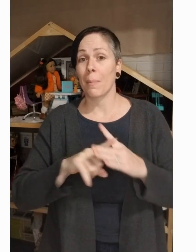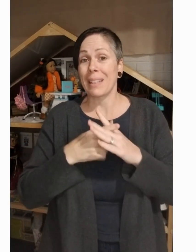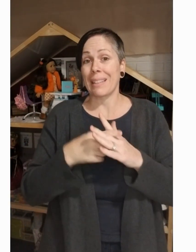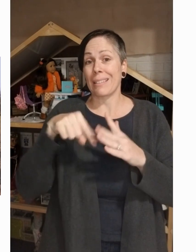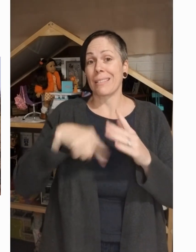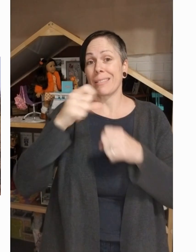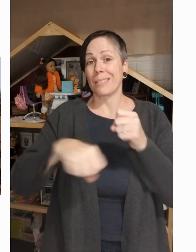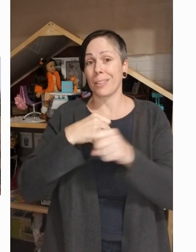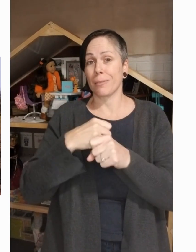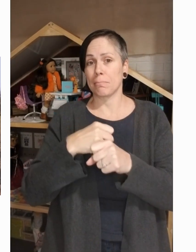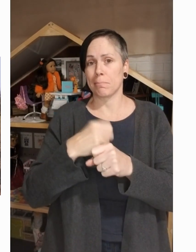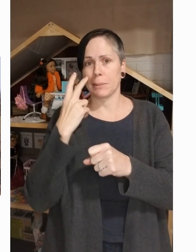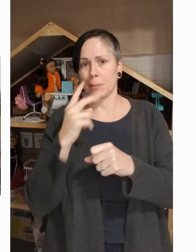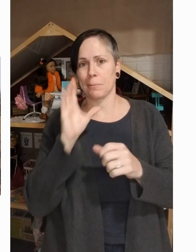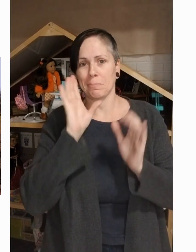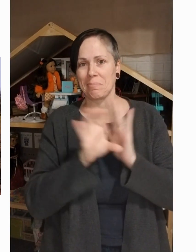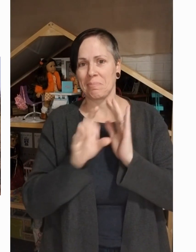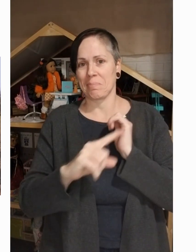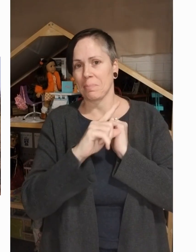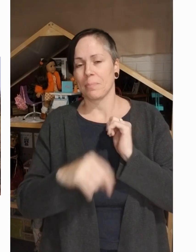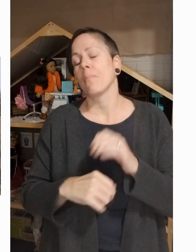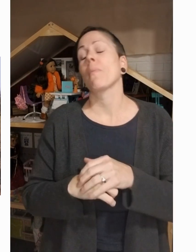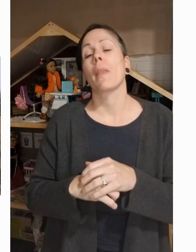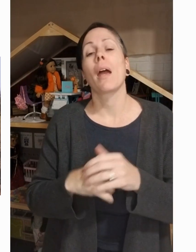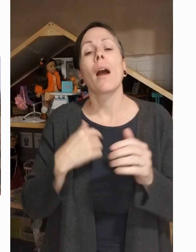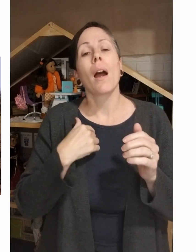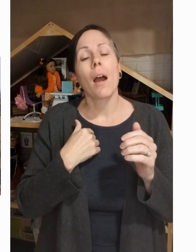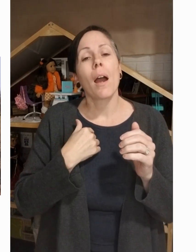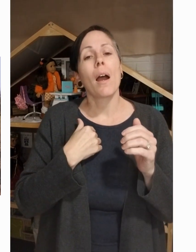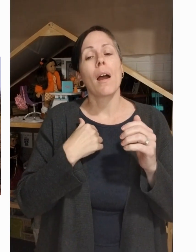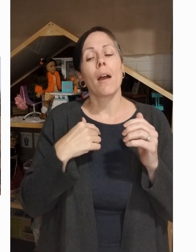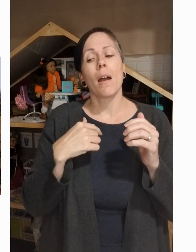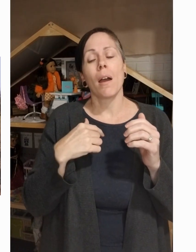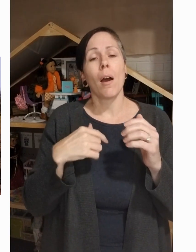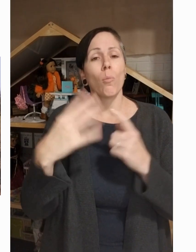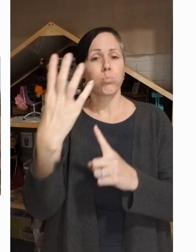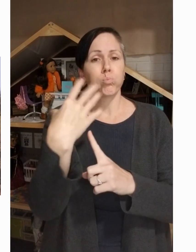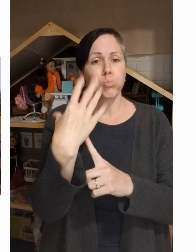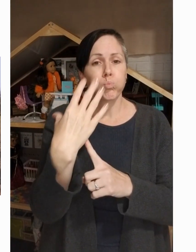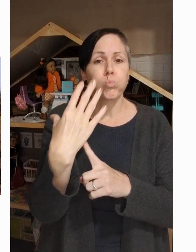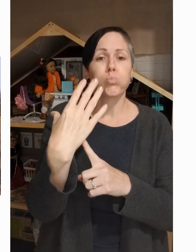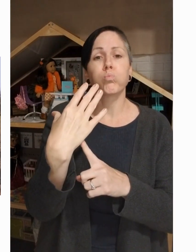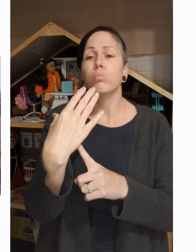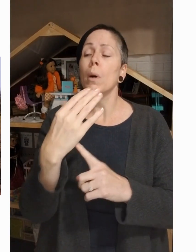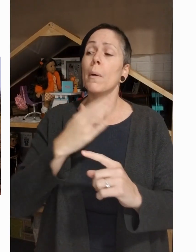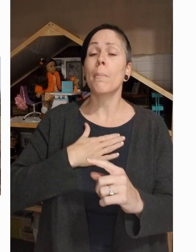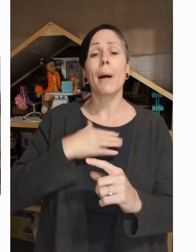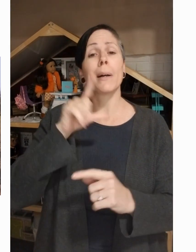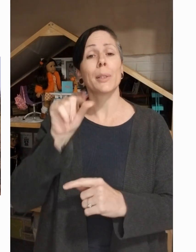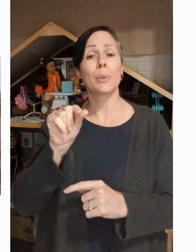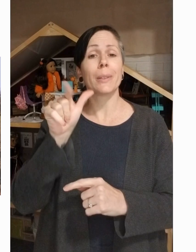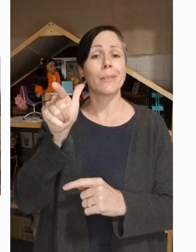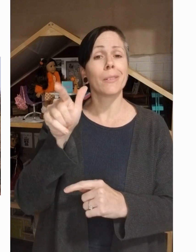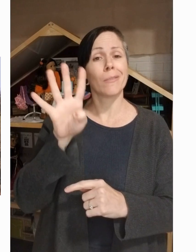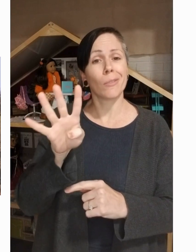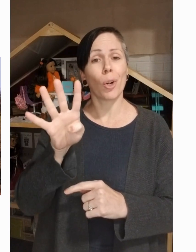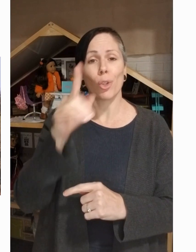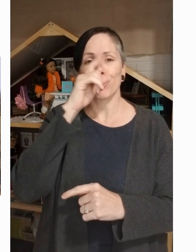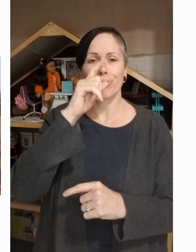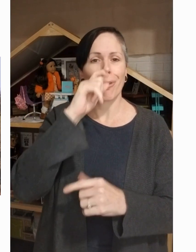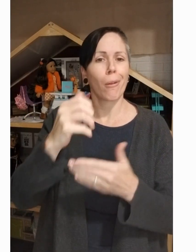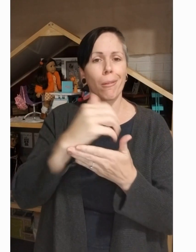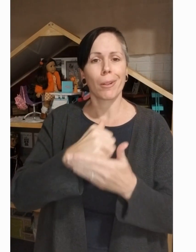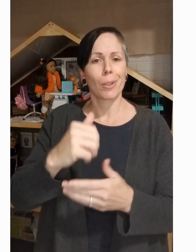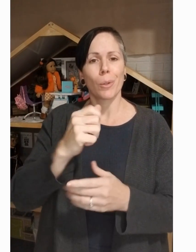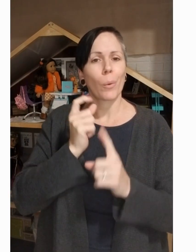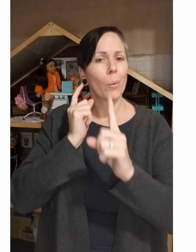thumbnail, I recorded a video saying, here are my 2024 goals as far as doll collecting